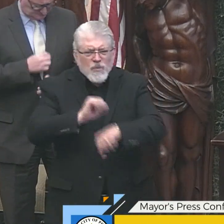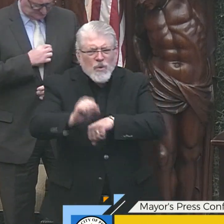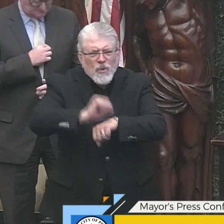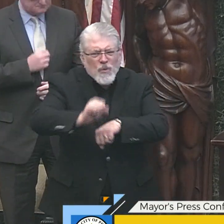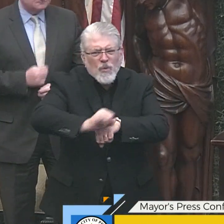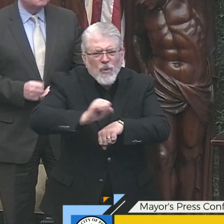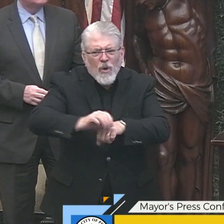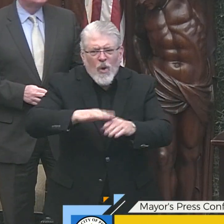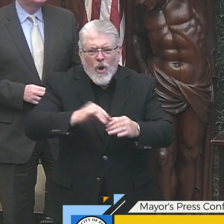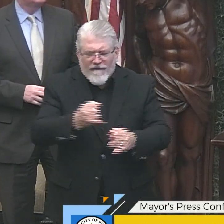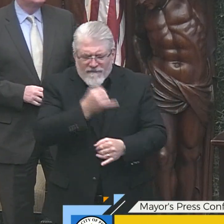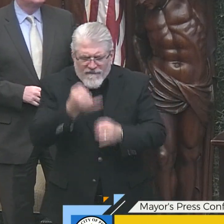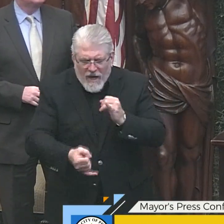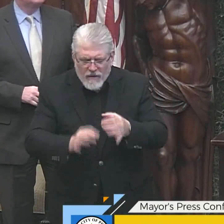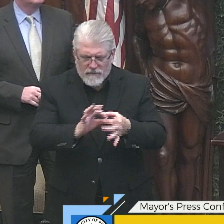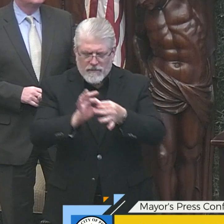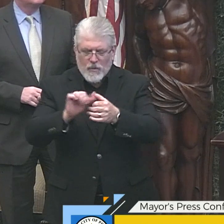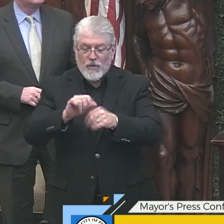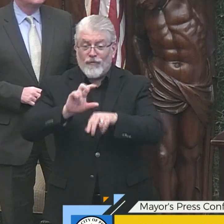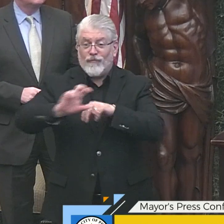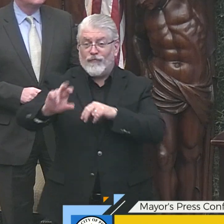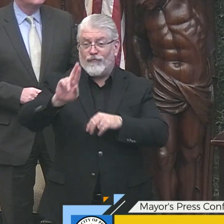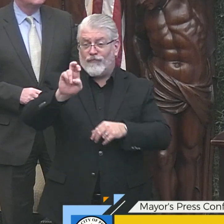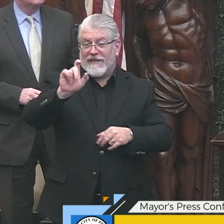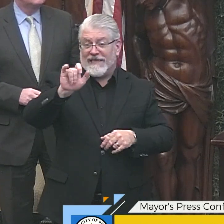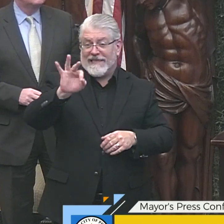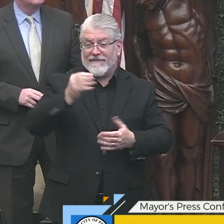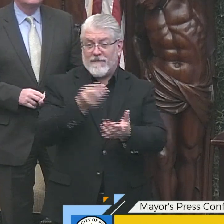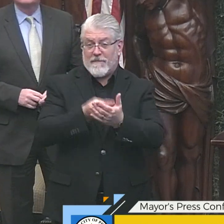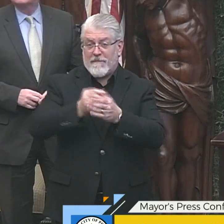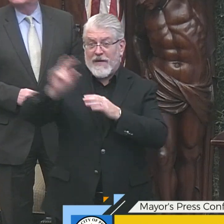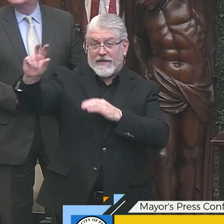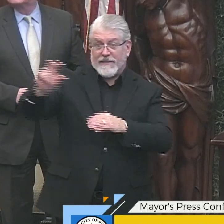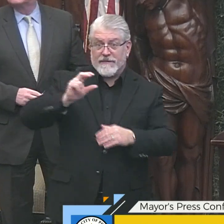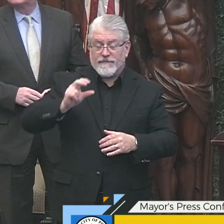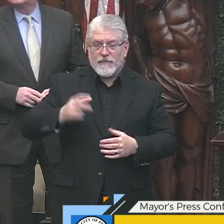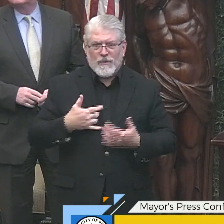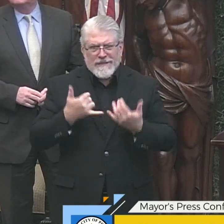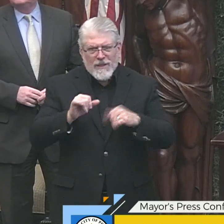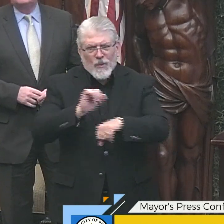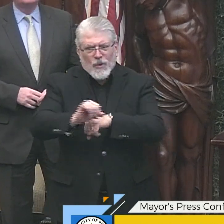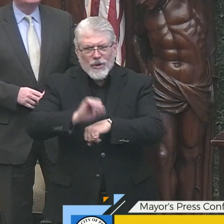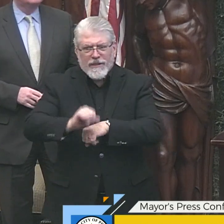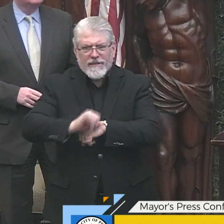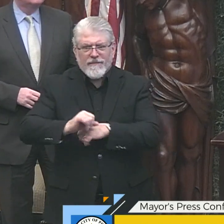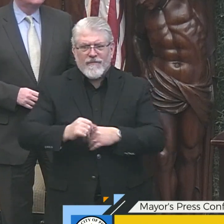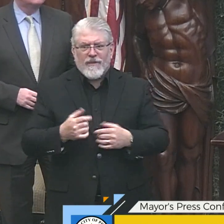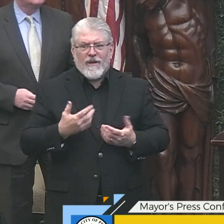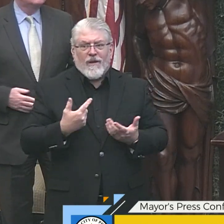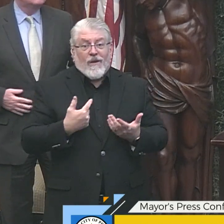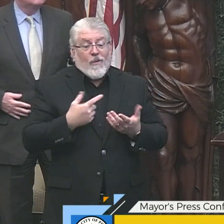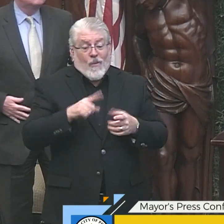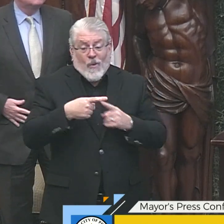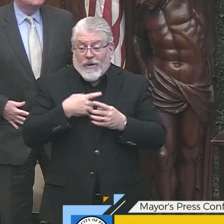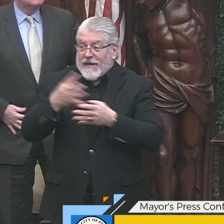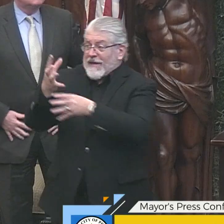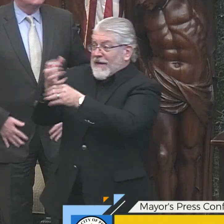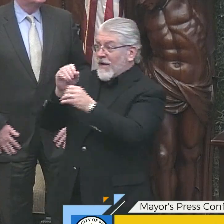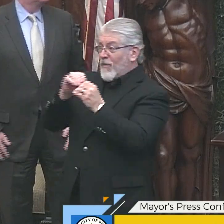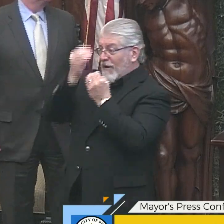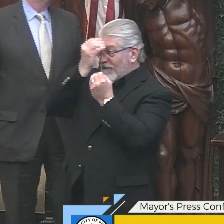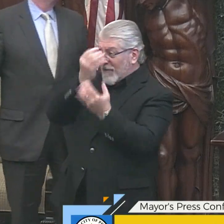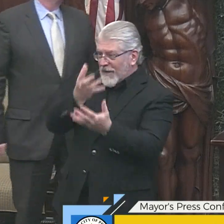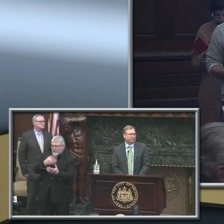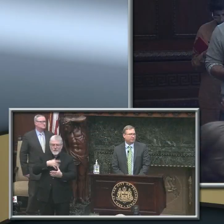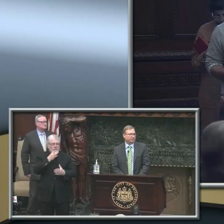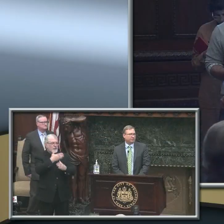relief that we hope will provide significant help, but the details of that package are yet to be known. All right.